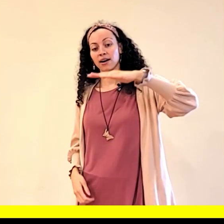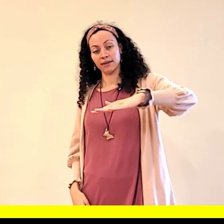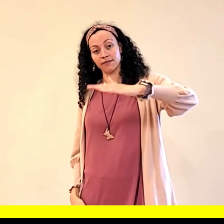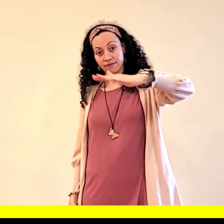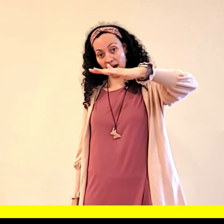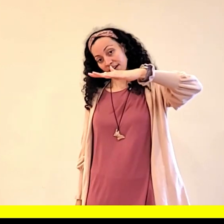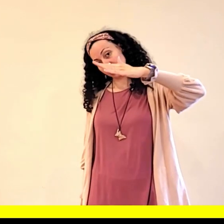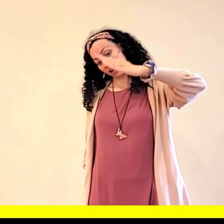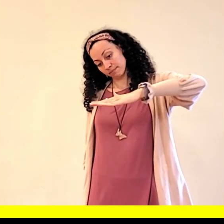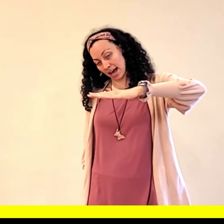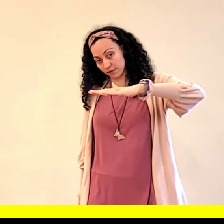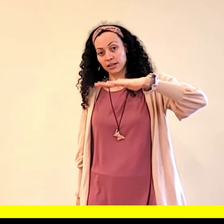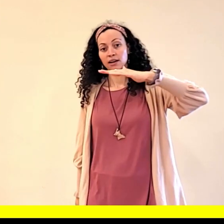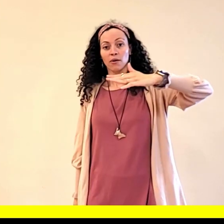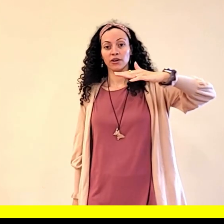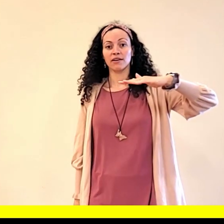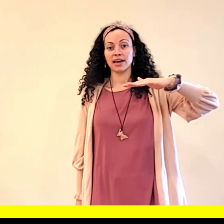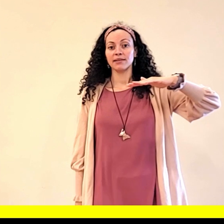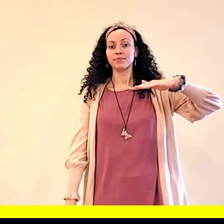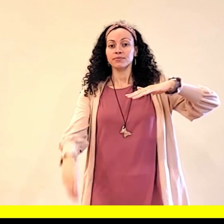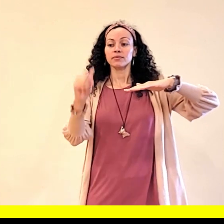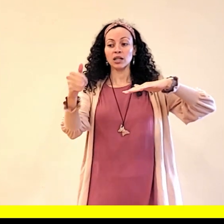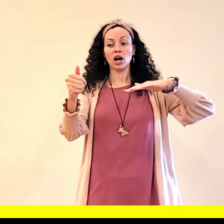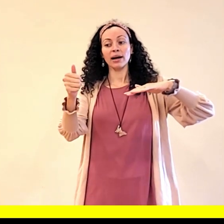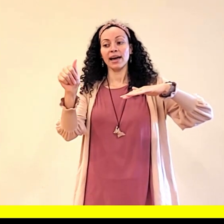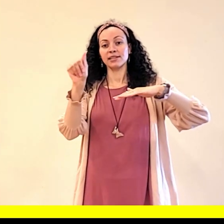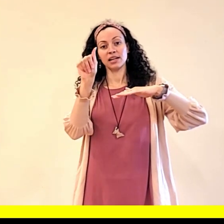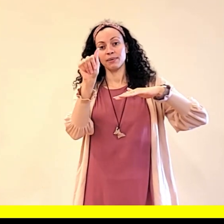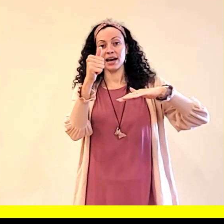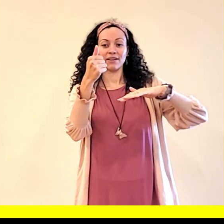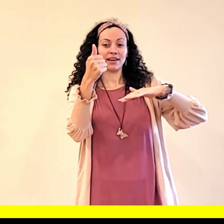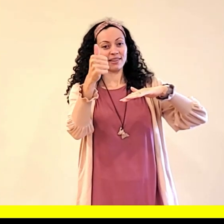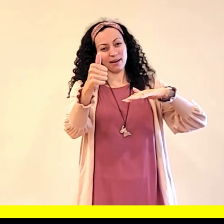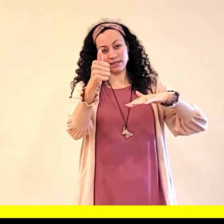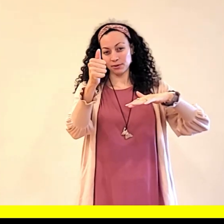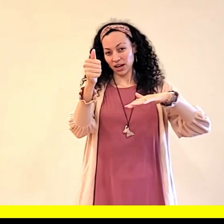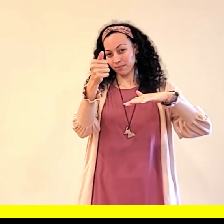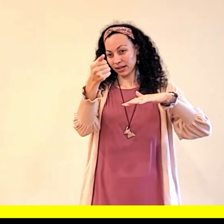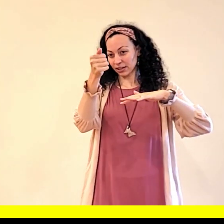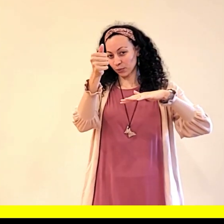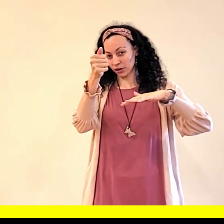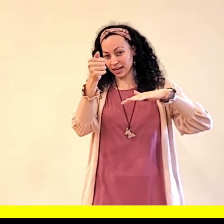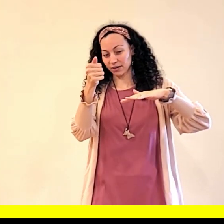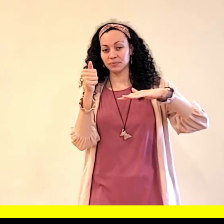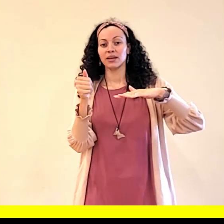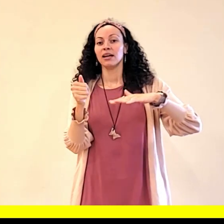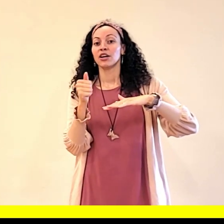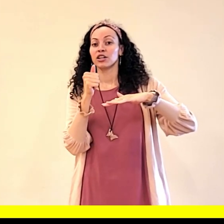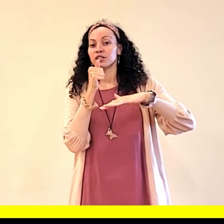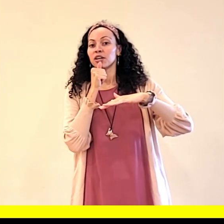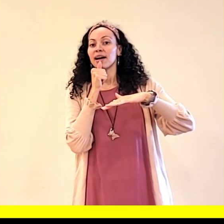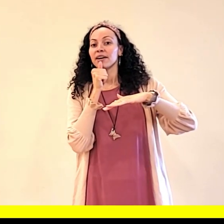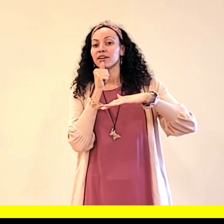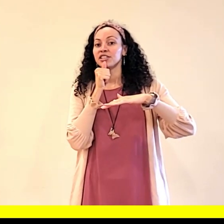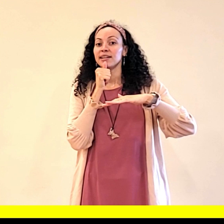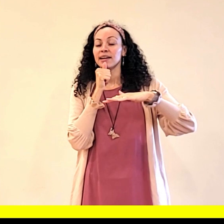have our 5 hand shape down with our left hand. Our right hand is going to be kind of like a thumbs up shape, but a little more down. You're